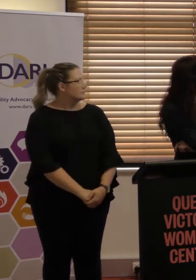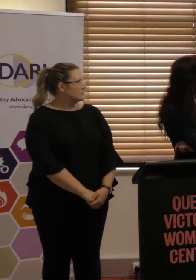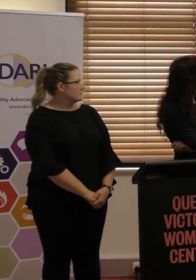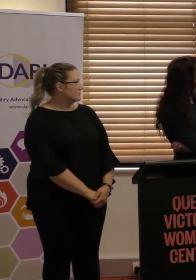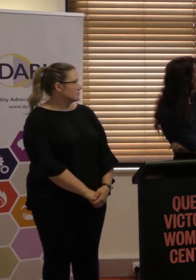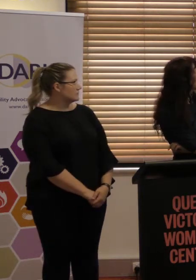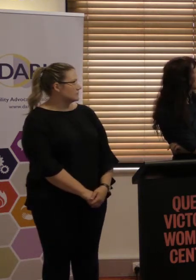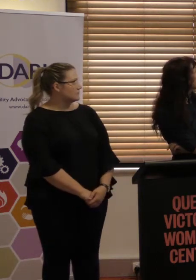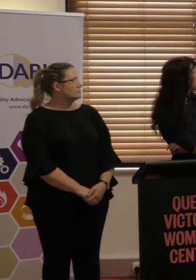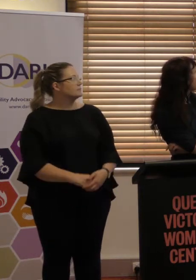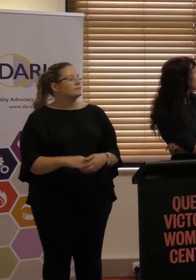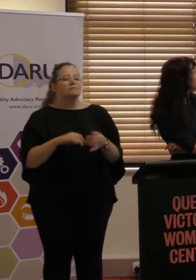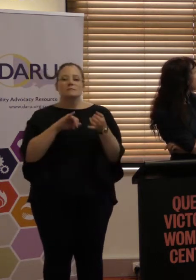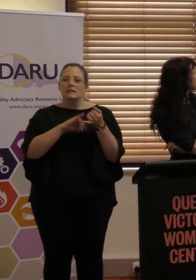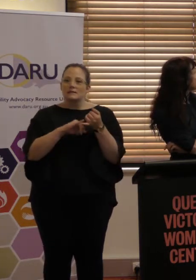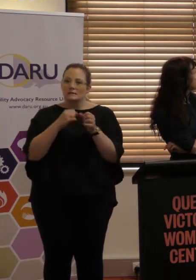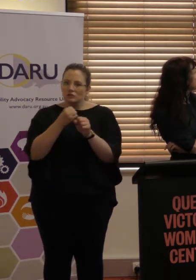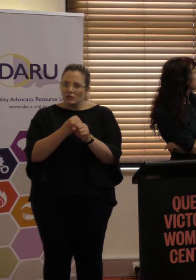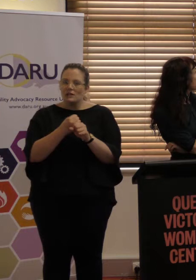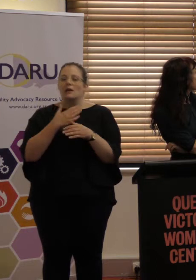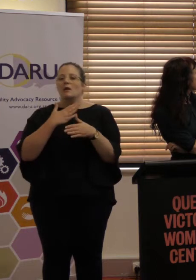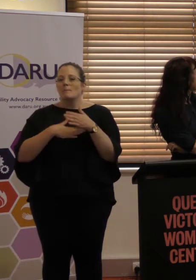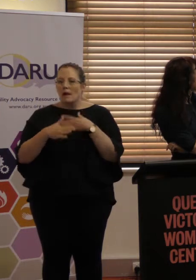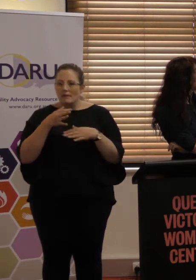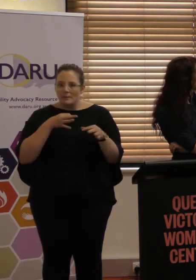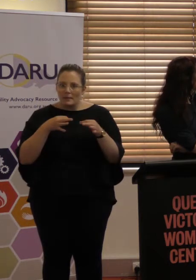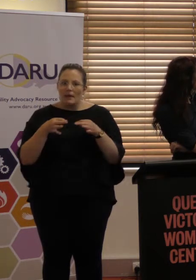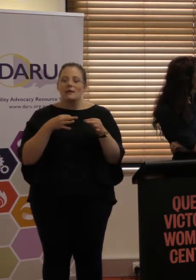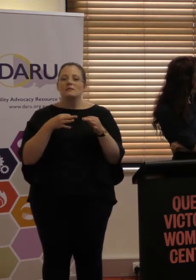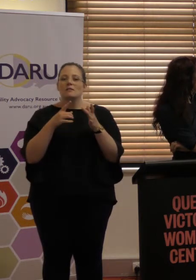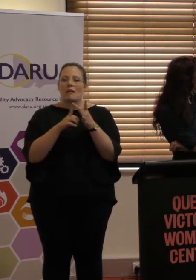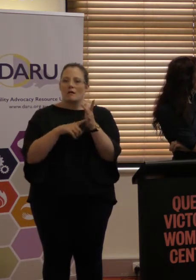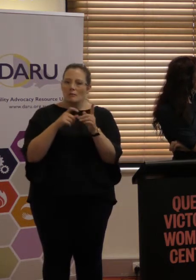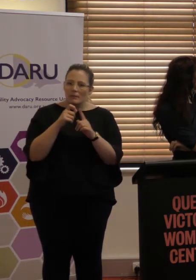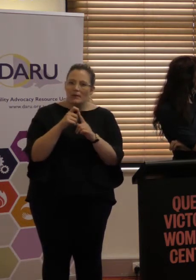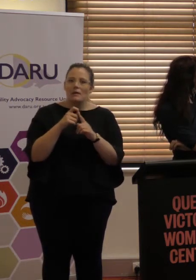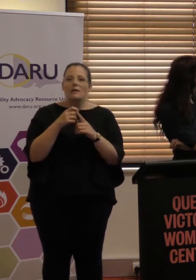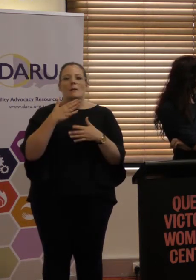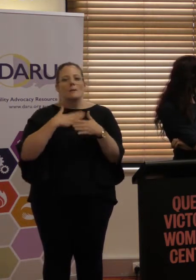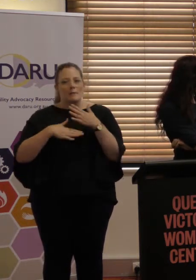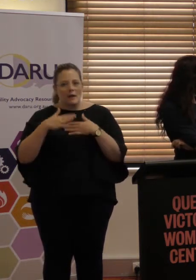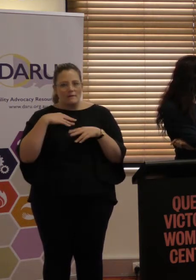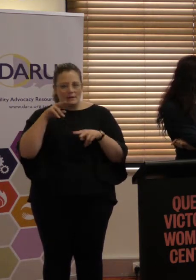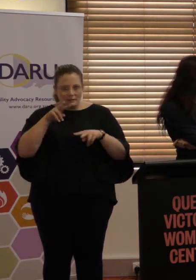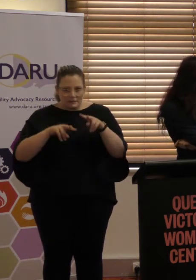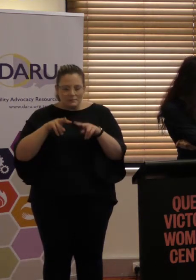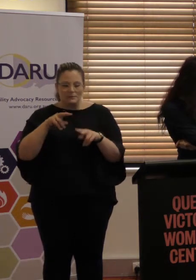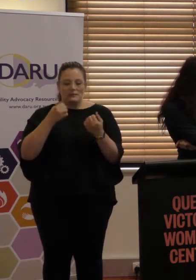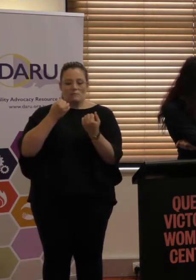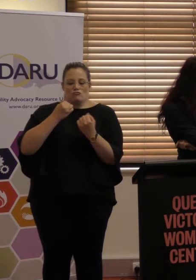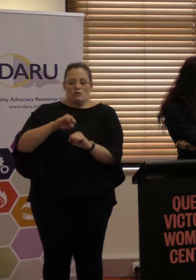They include student support groups, behaviour plans, individual education plans, behaviour assessments and protection from